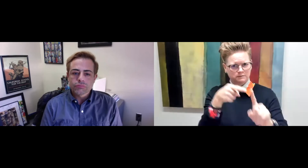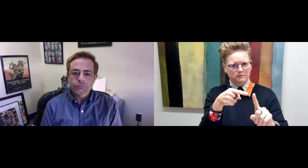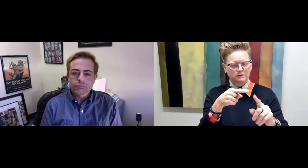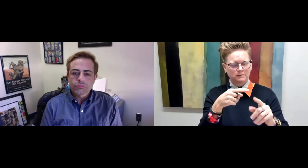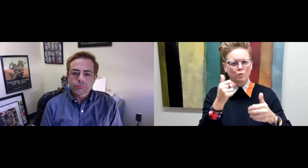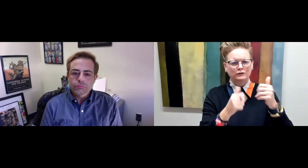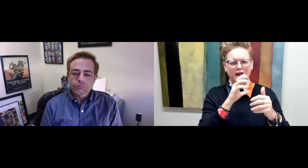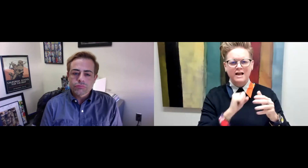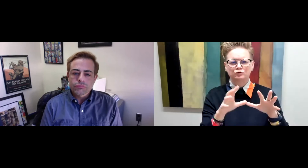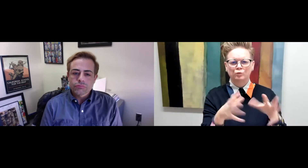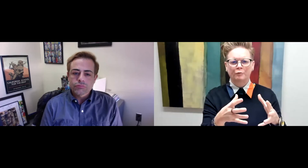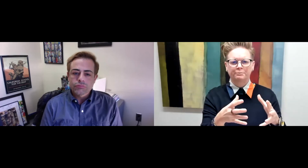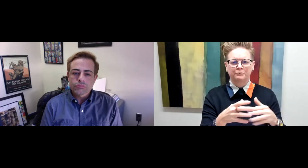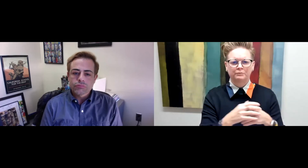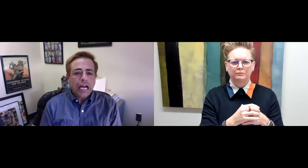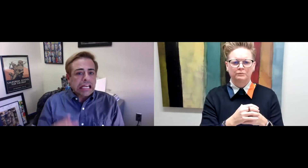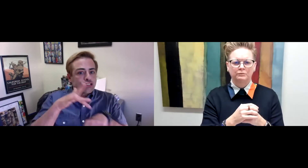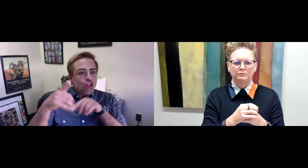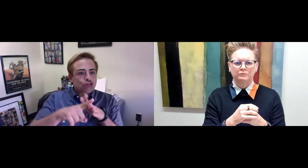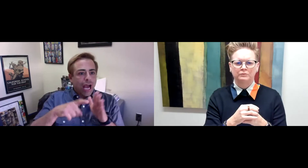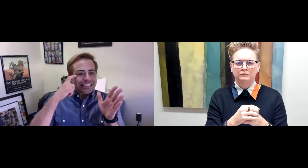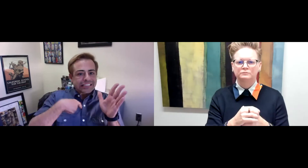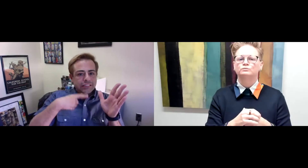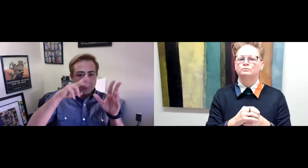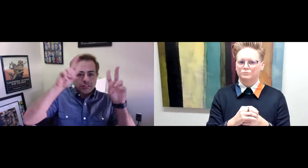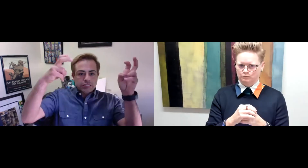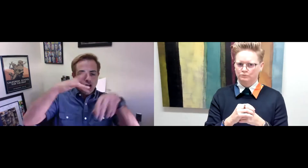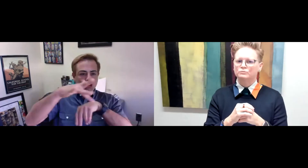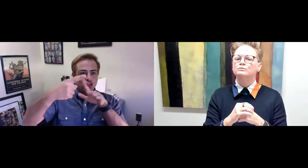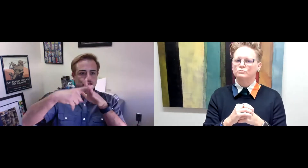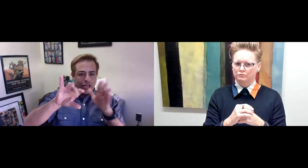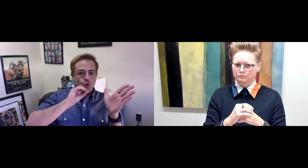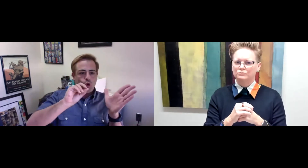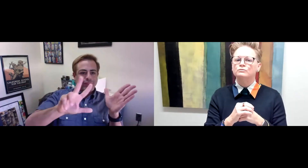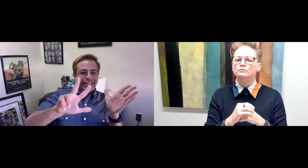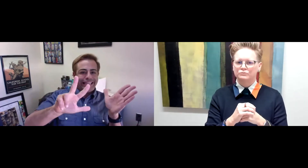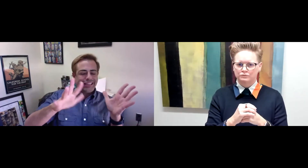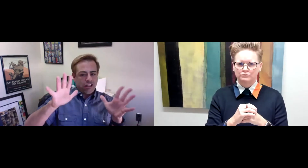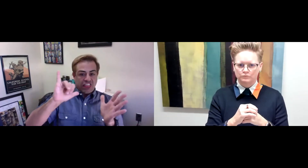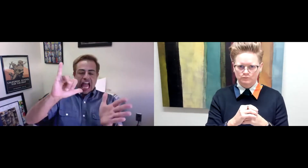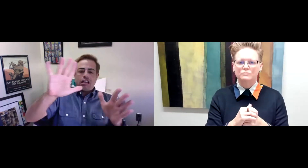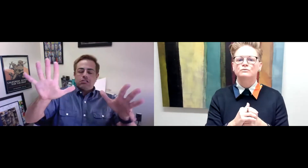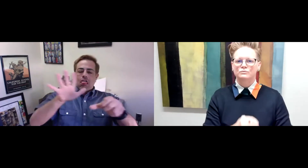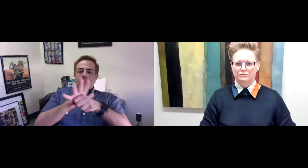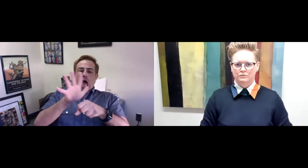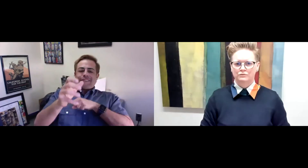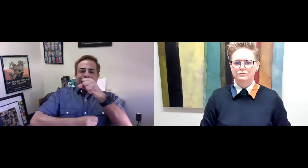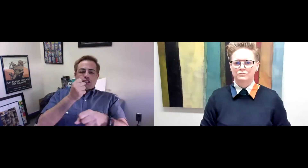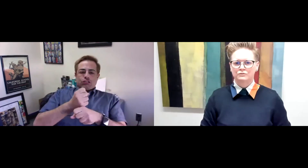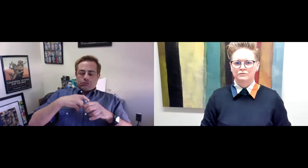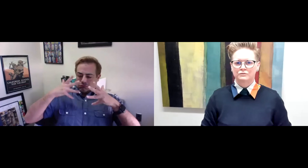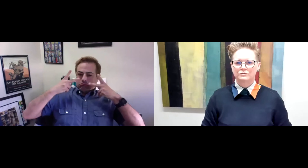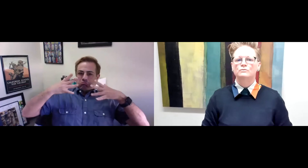Also, your presentation, which age group were you talking about? The early start? That's 0 to 3.